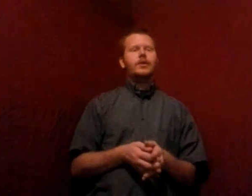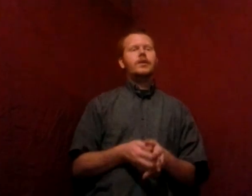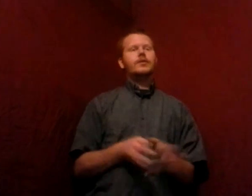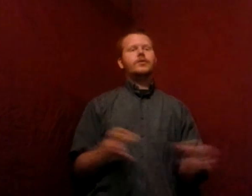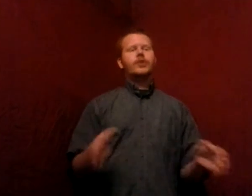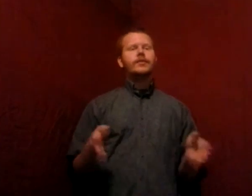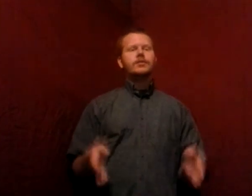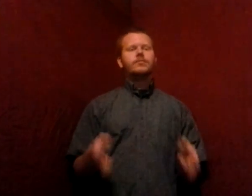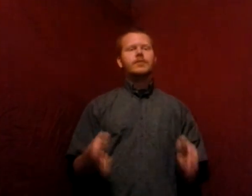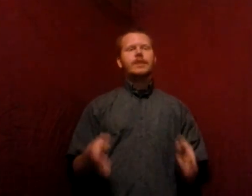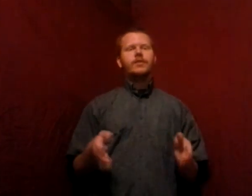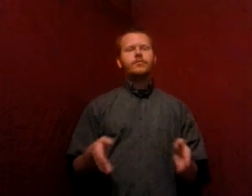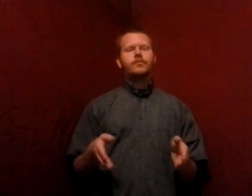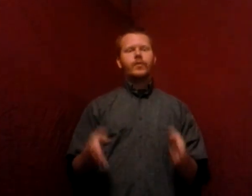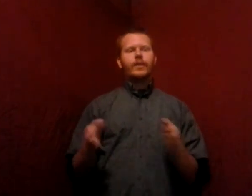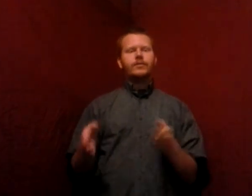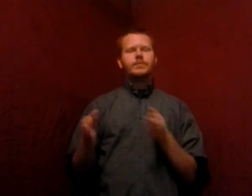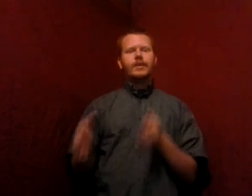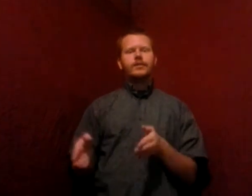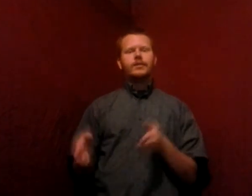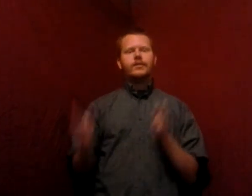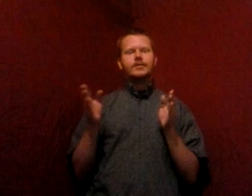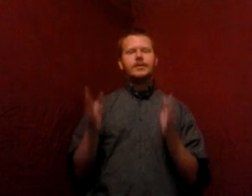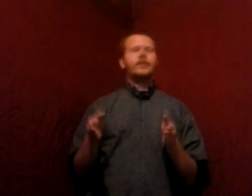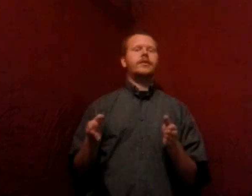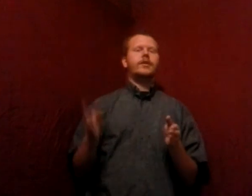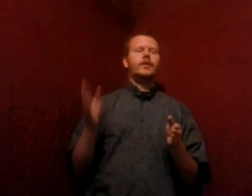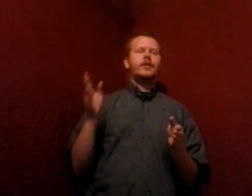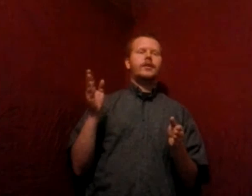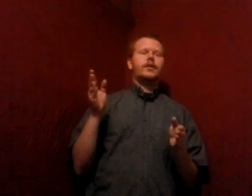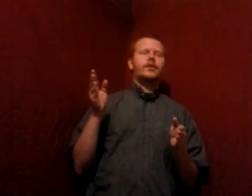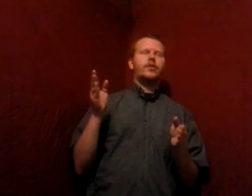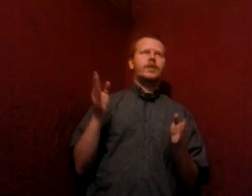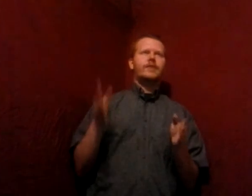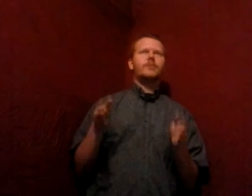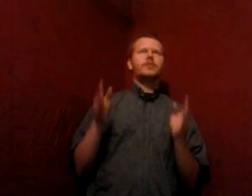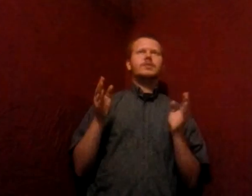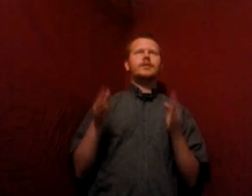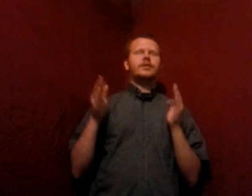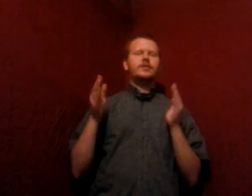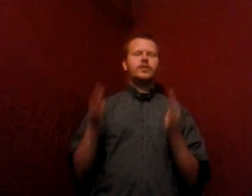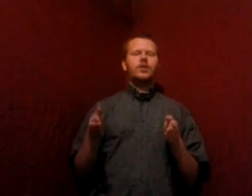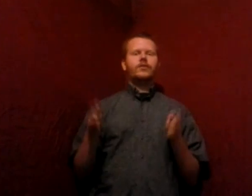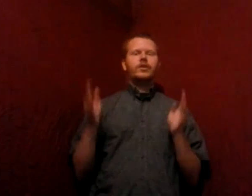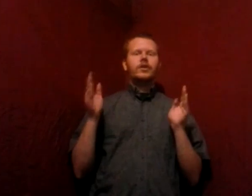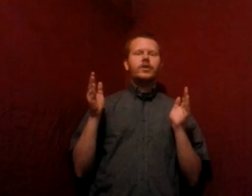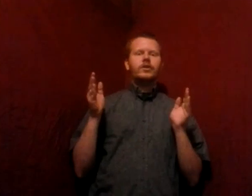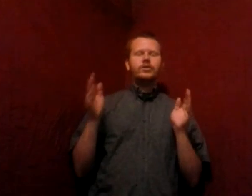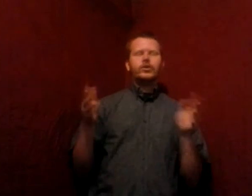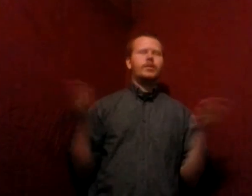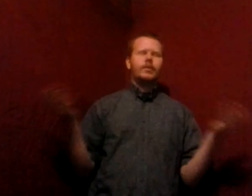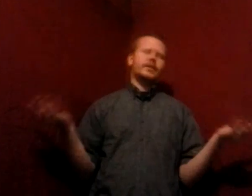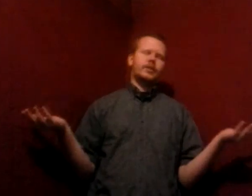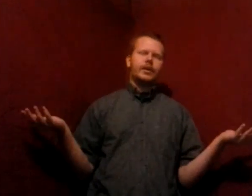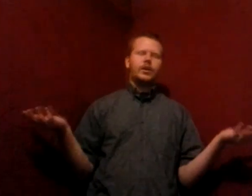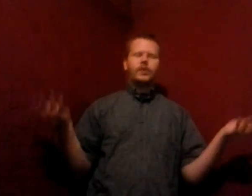so try and just give them the right respect that's needed or give them the spec that's deserved so train basically like all